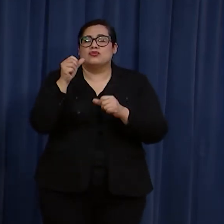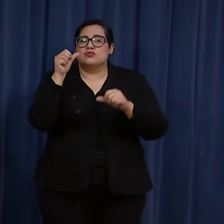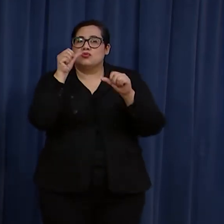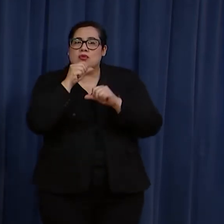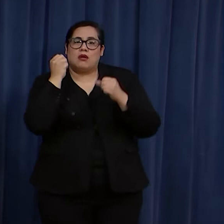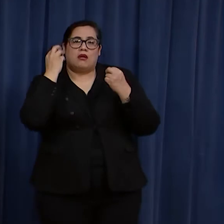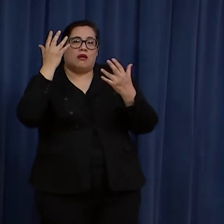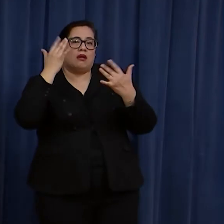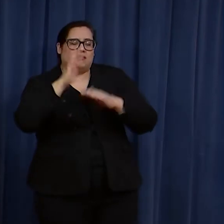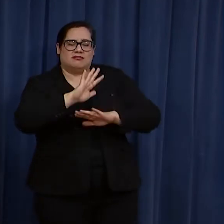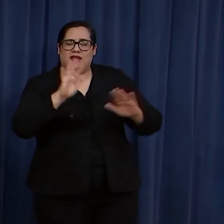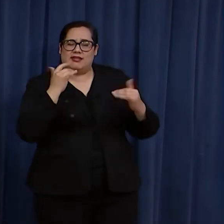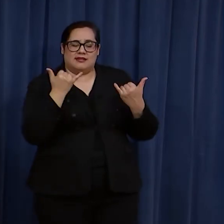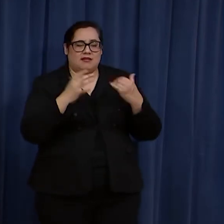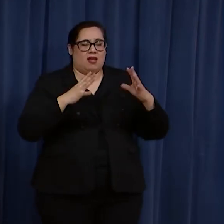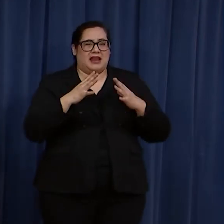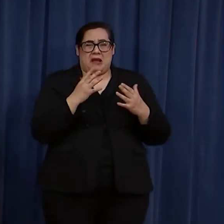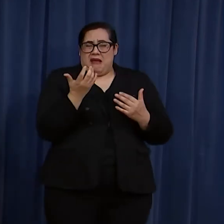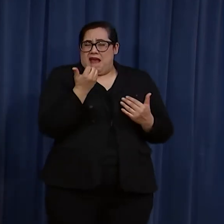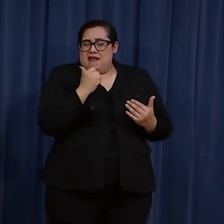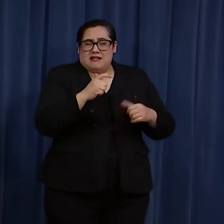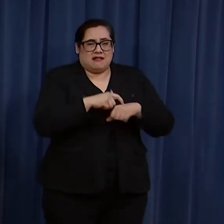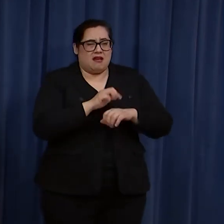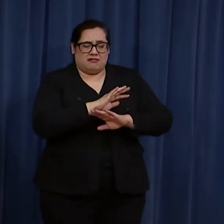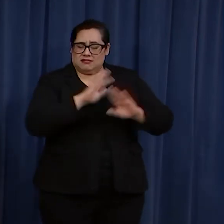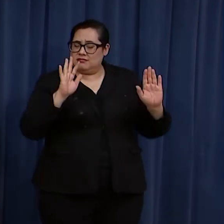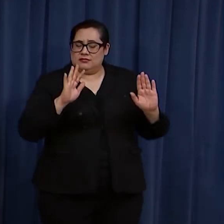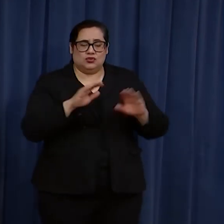this holiday season or any other time.